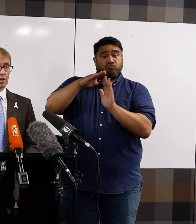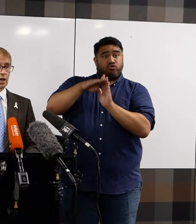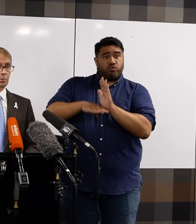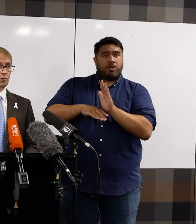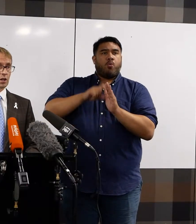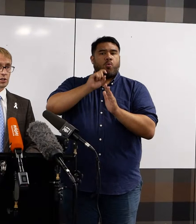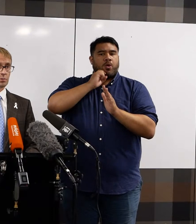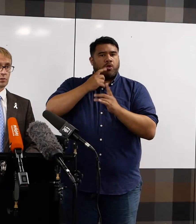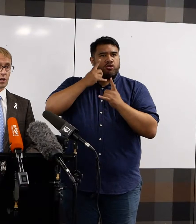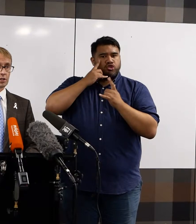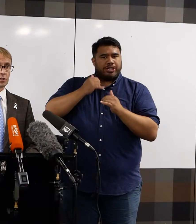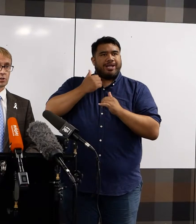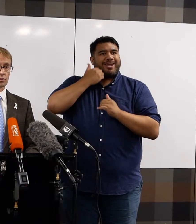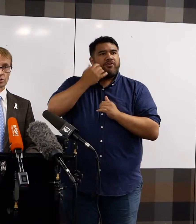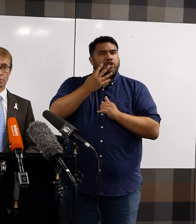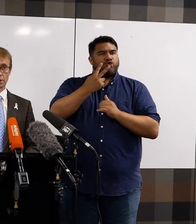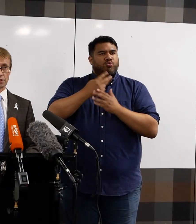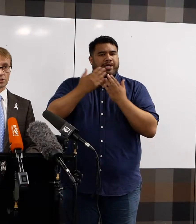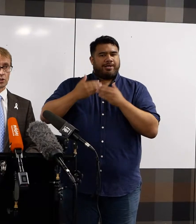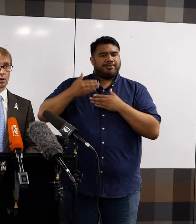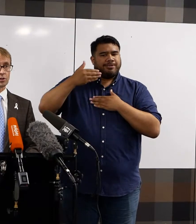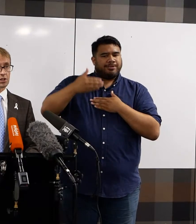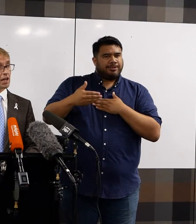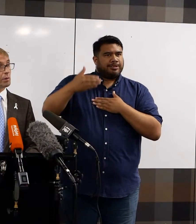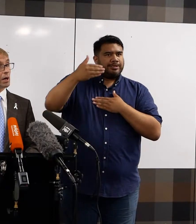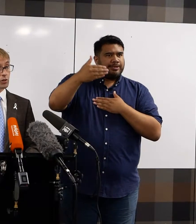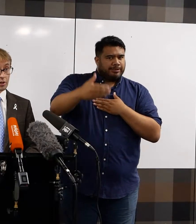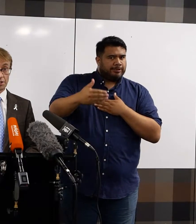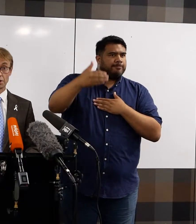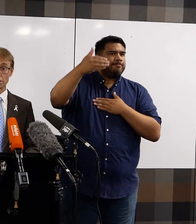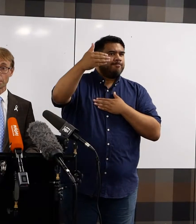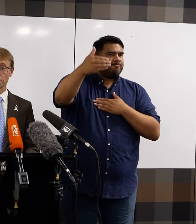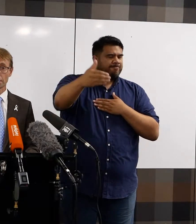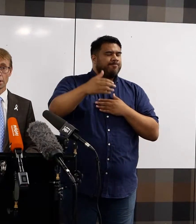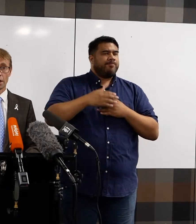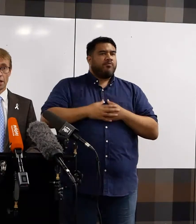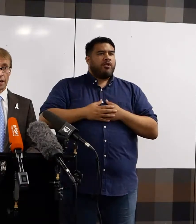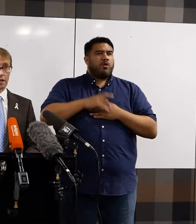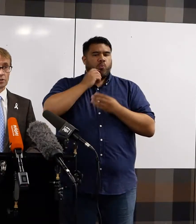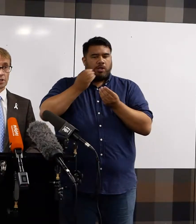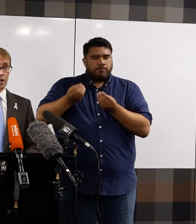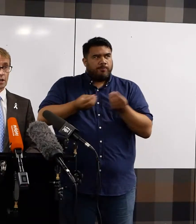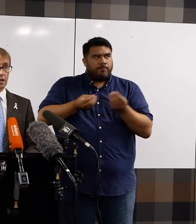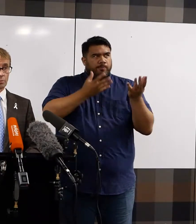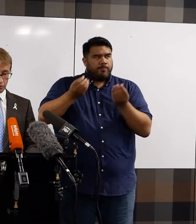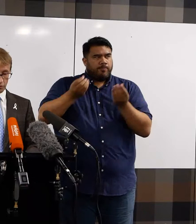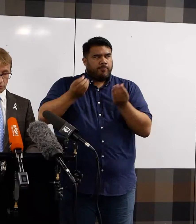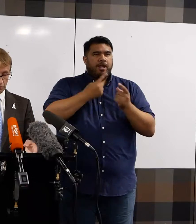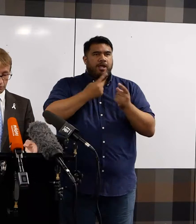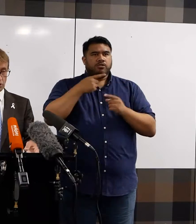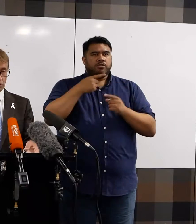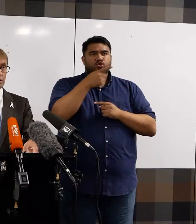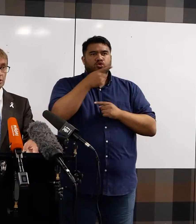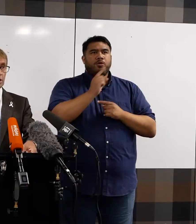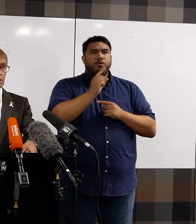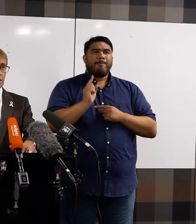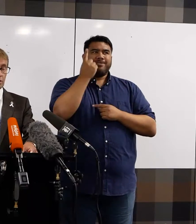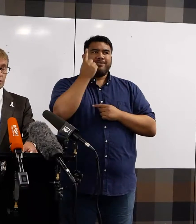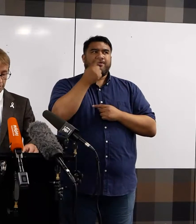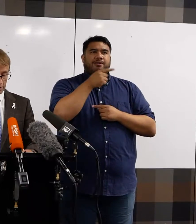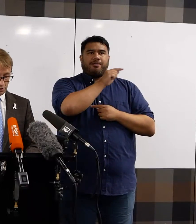have provided some advice through to ministers on just how we might do that assessment, and there'll be further